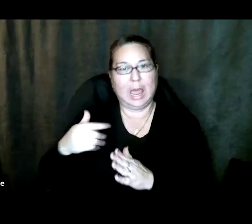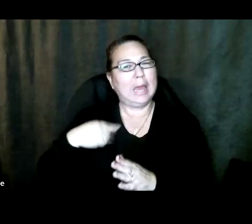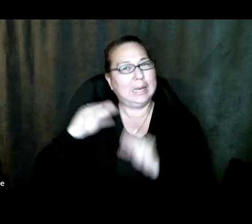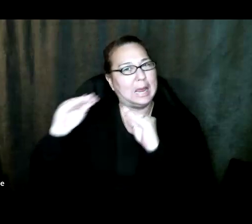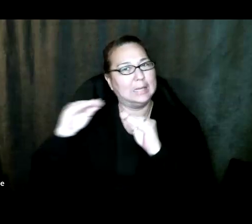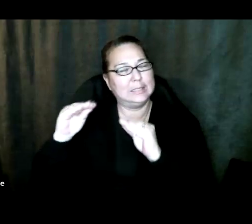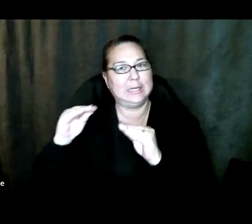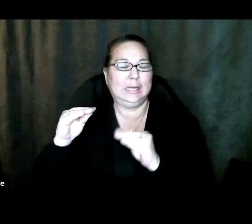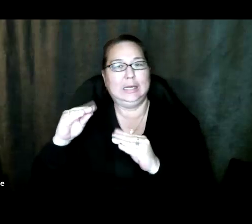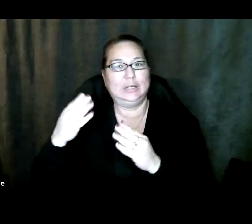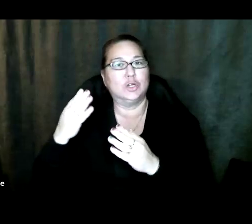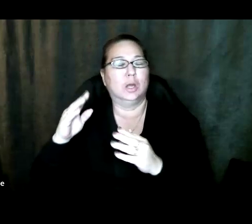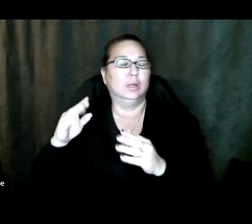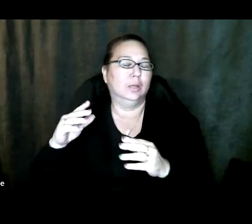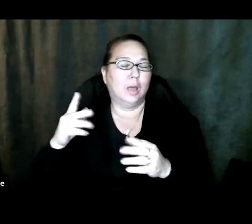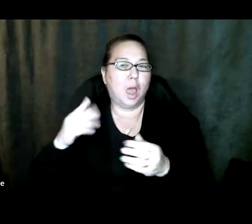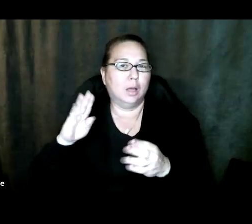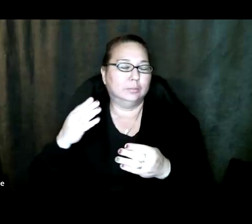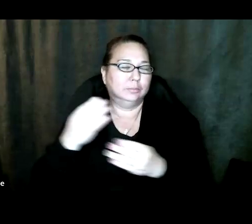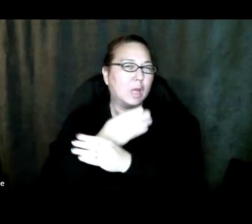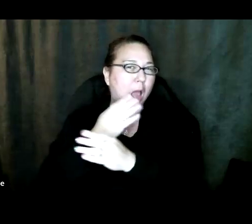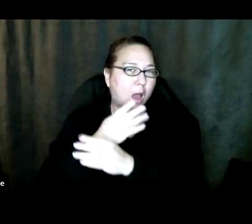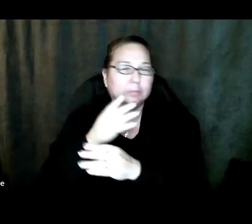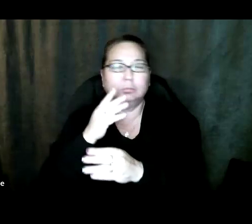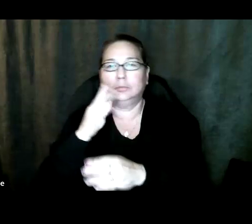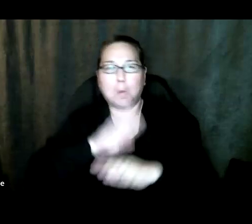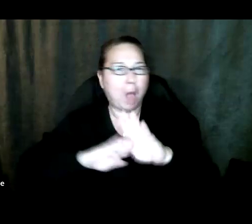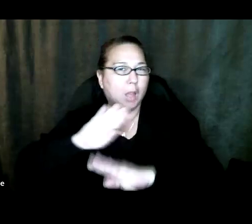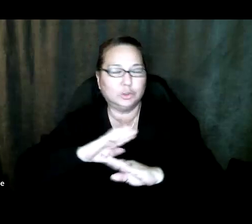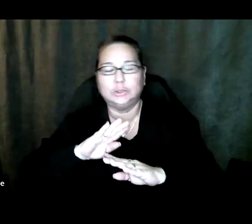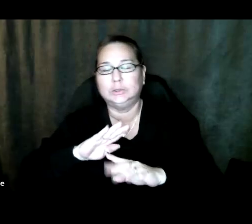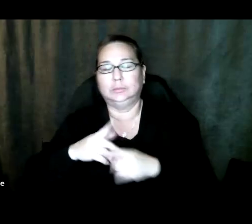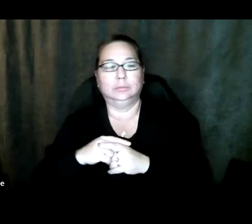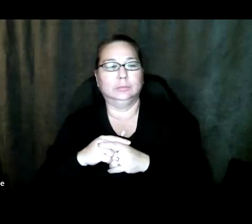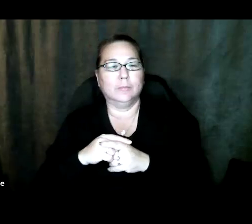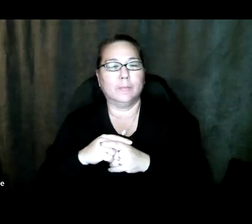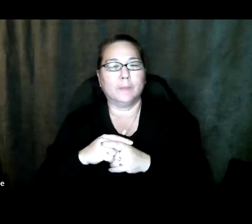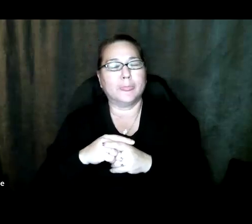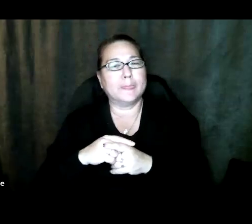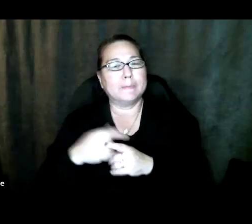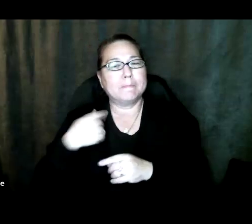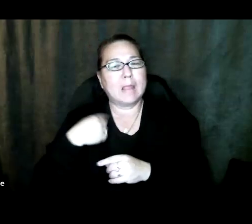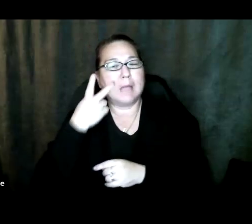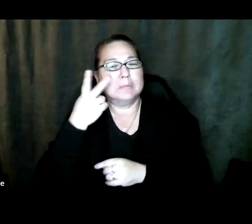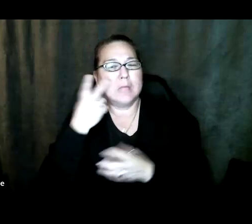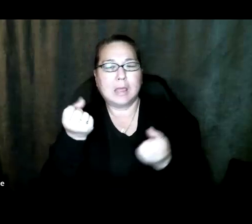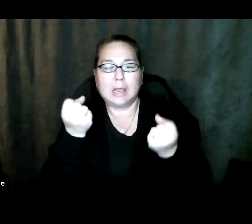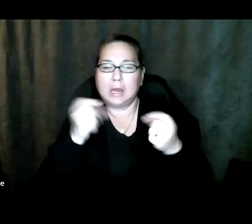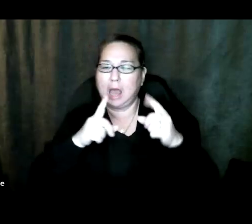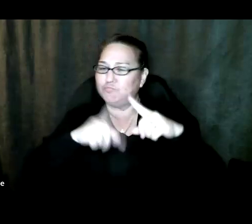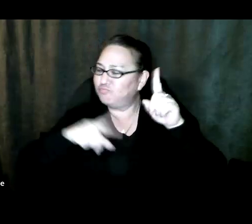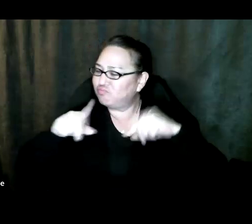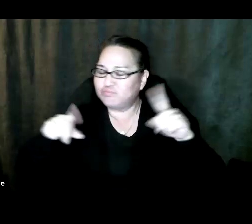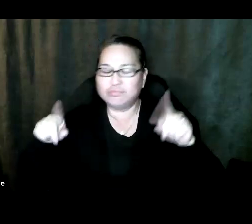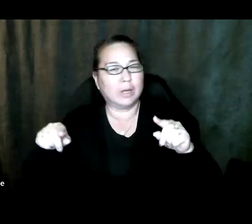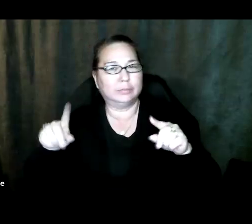School. This is my 4th year in Boston Public Schools, and throughout my time in the district, I have seen a variety of